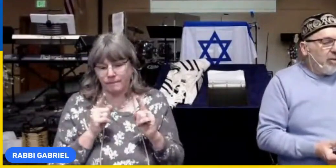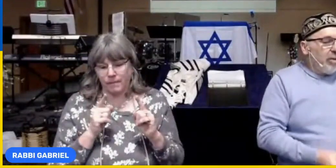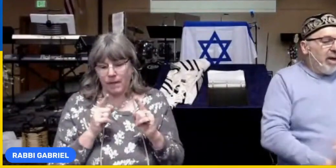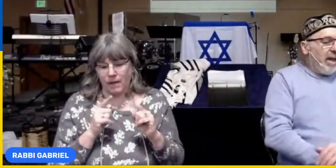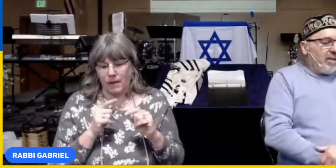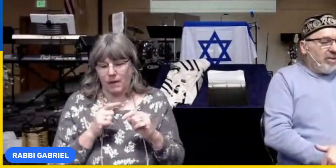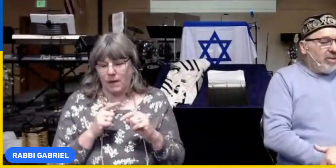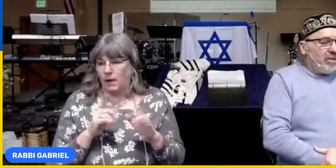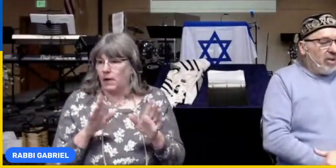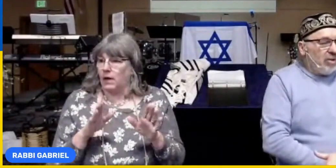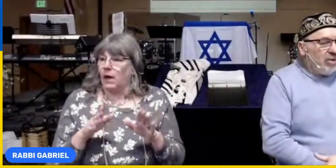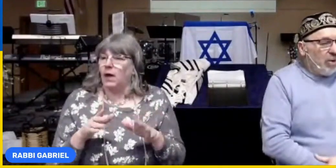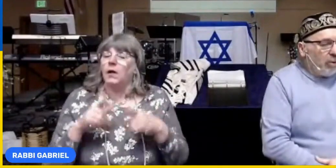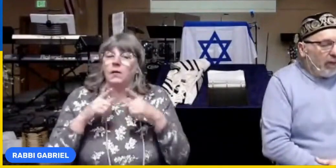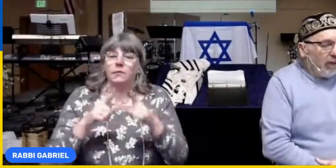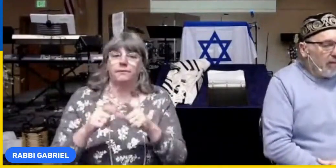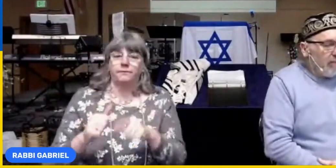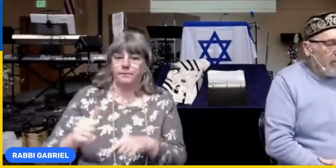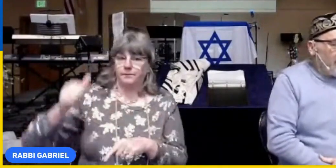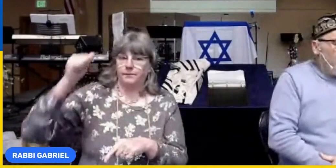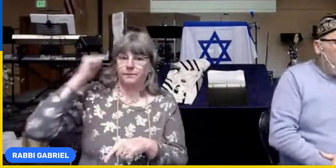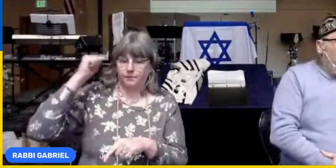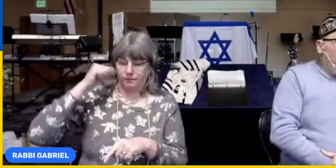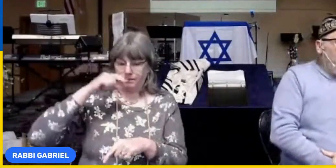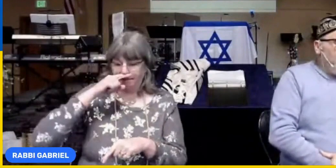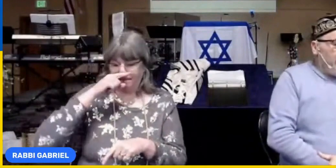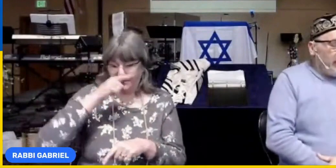Let's go back to our Exodus story.